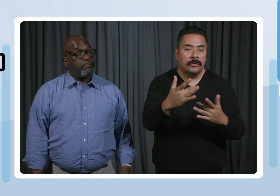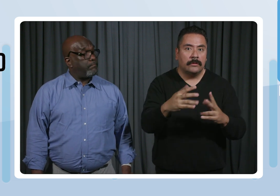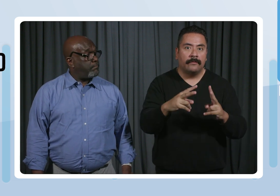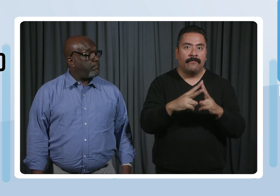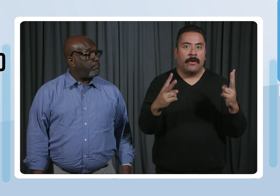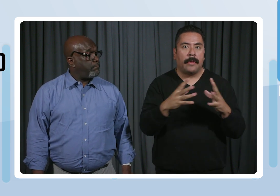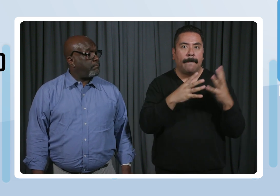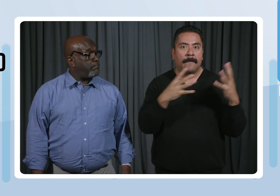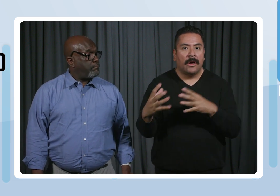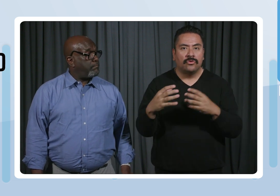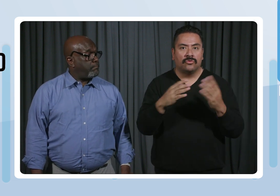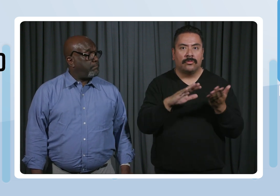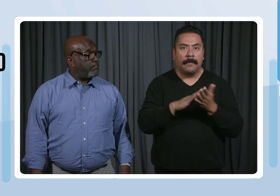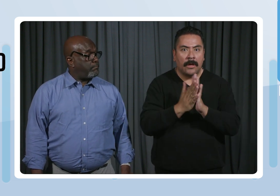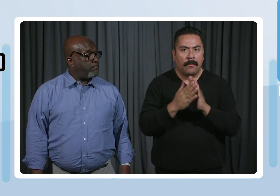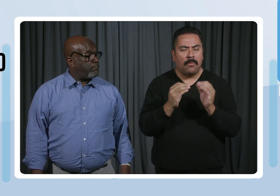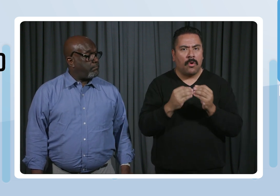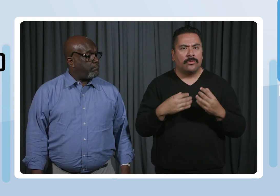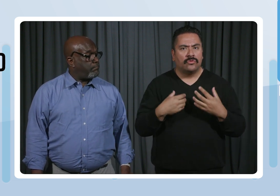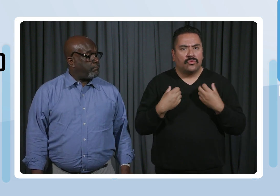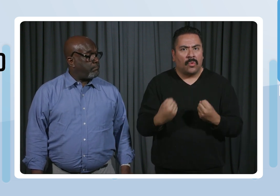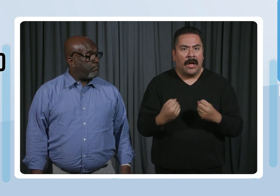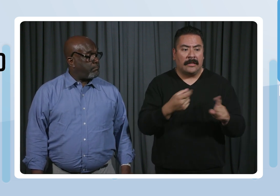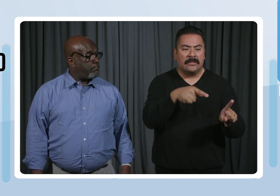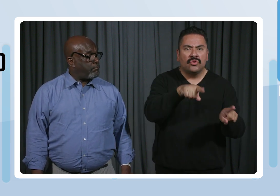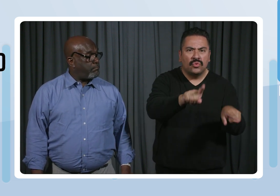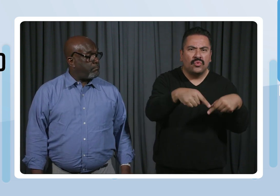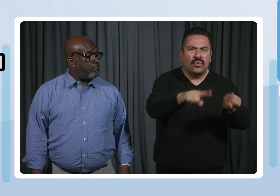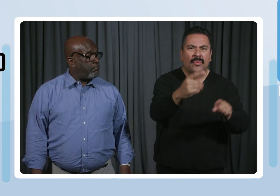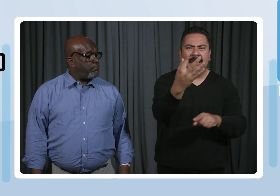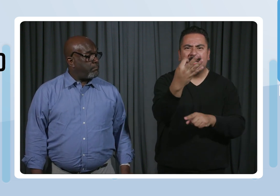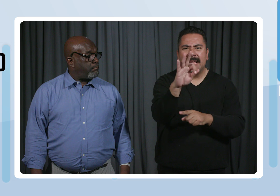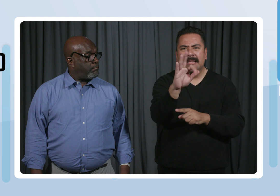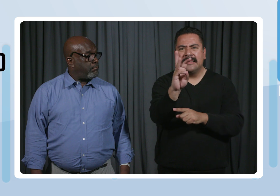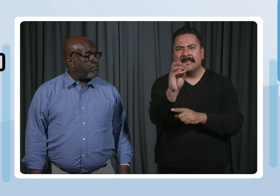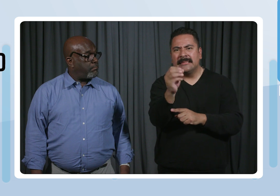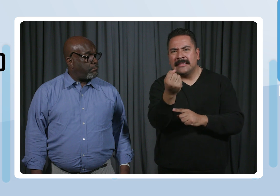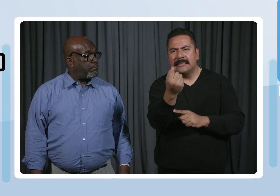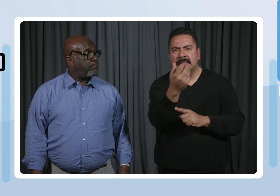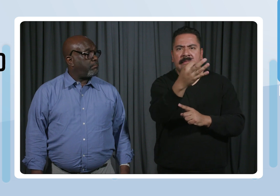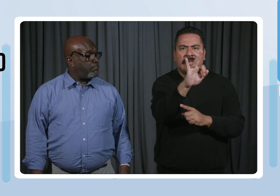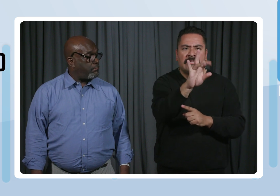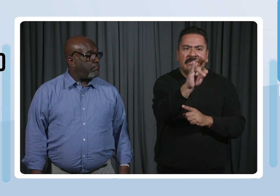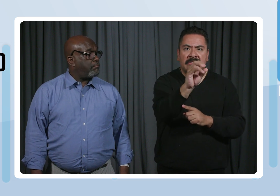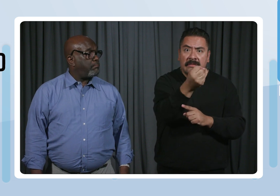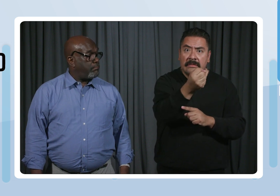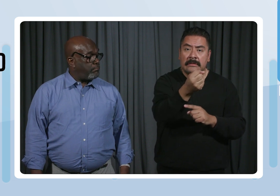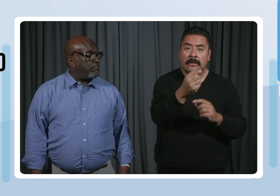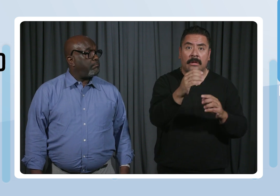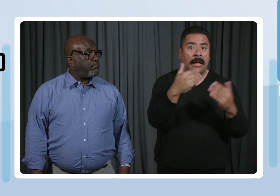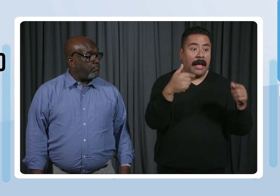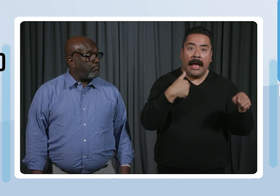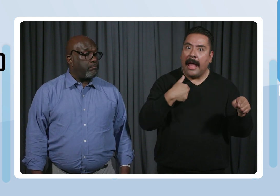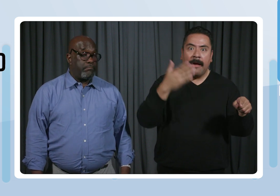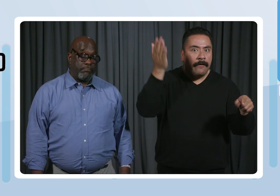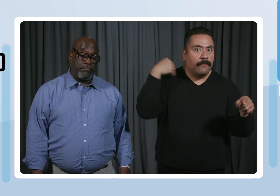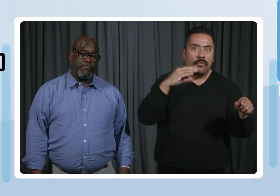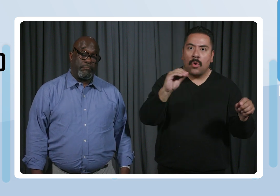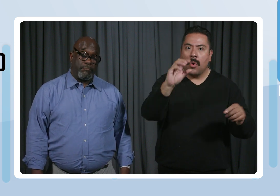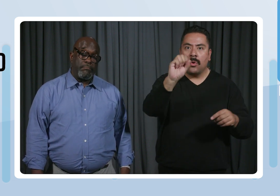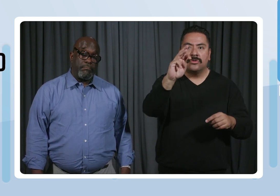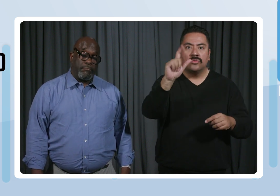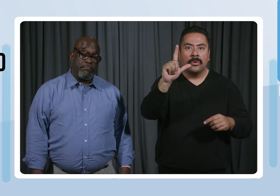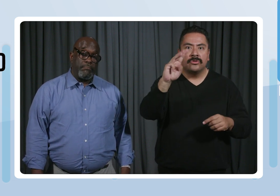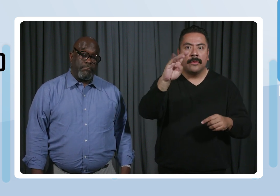much going strong in the 60s, in the 70s, there was no social media, there was no major